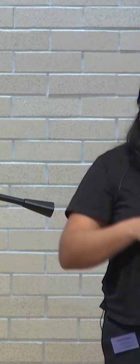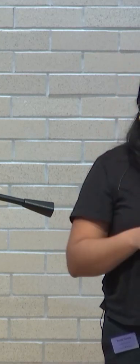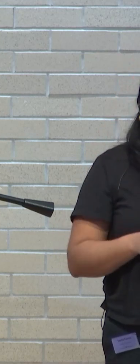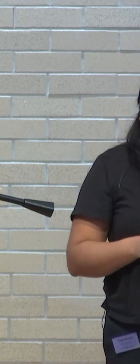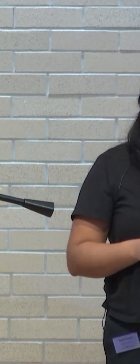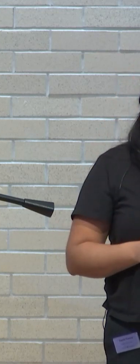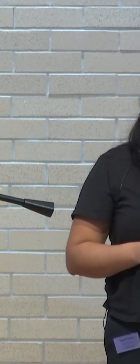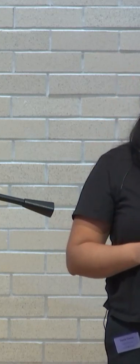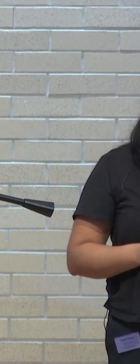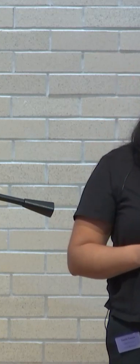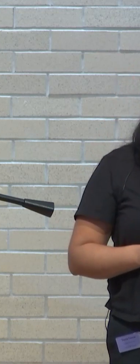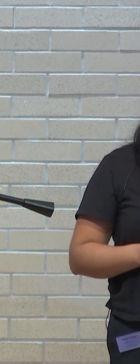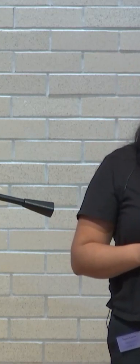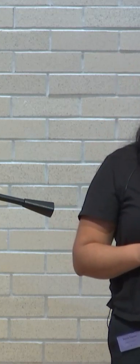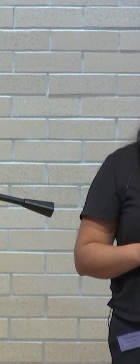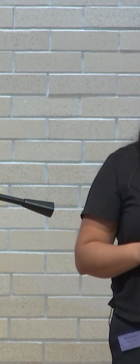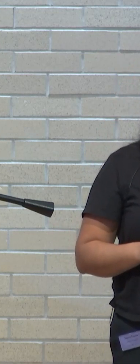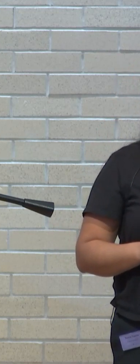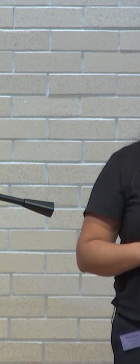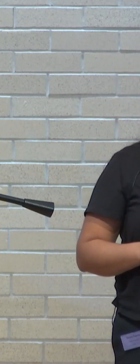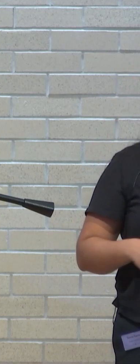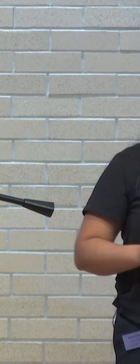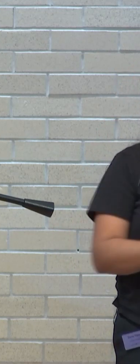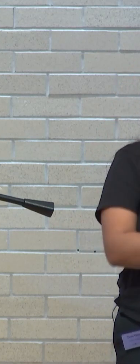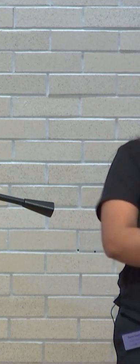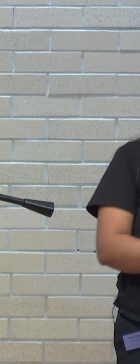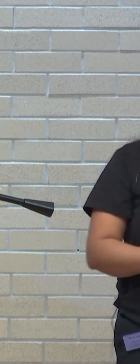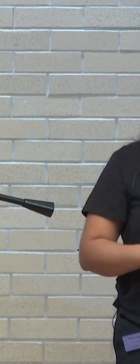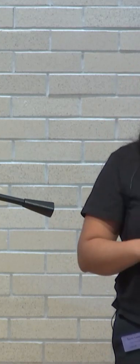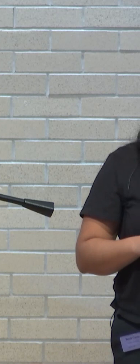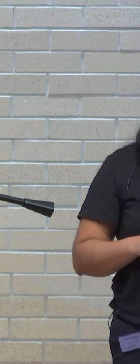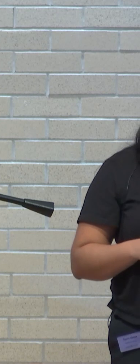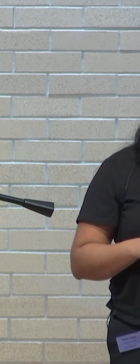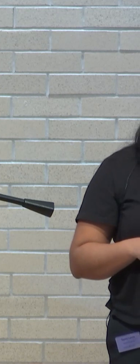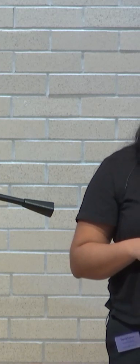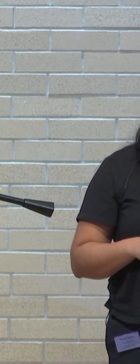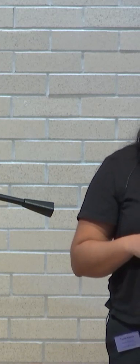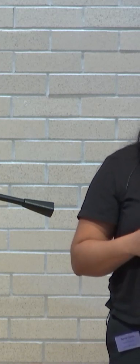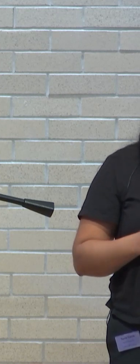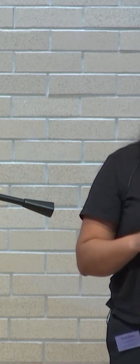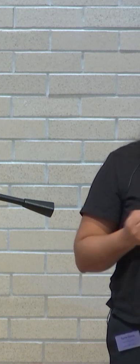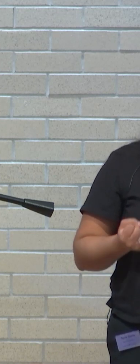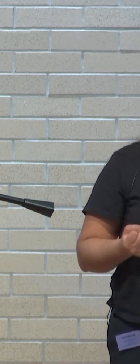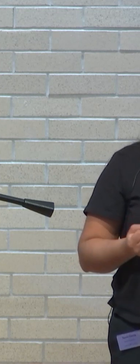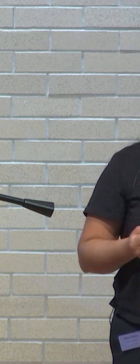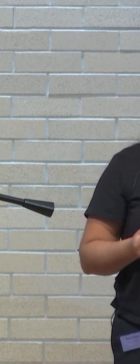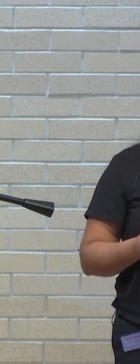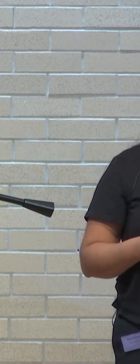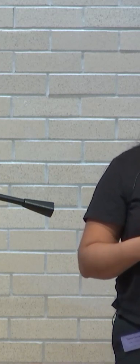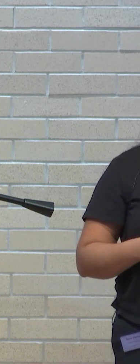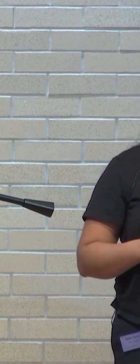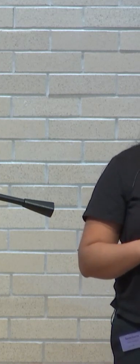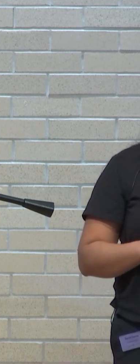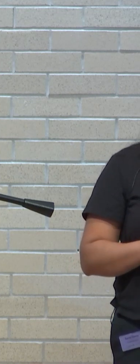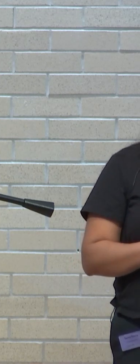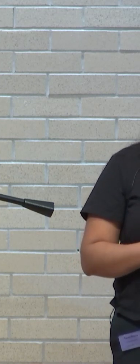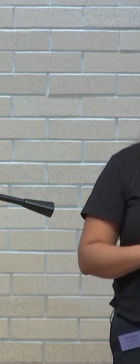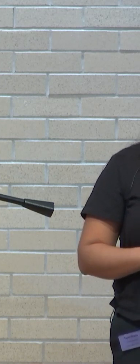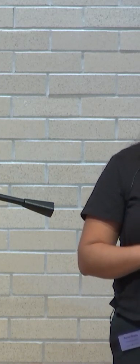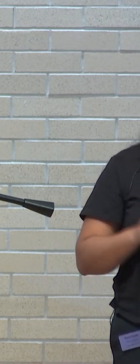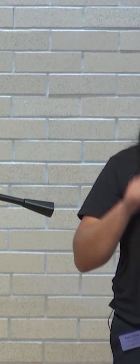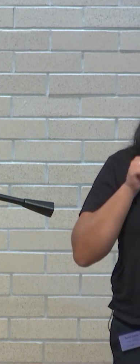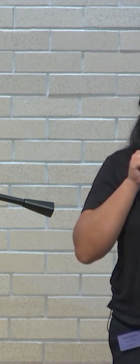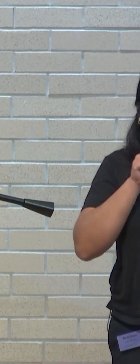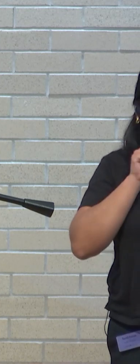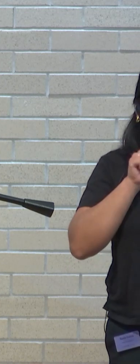What was cursed, we will cure. What was plagued, we will prove pure. Where we tend to argue, we will